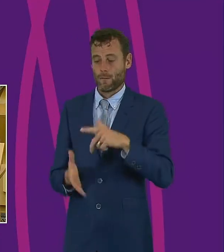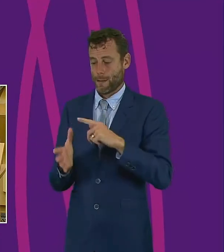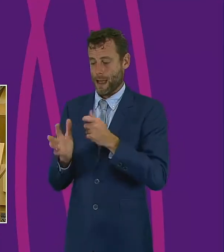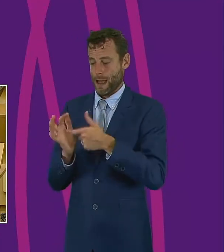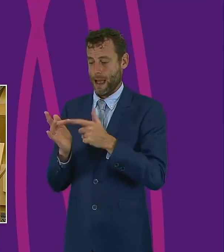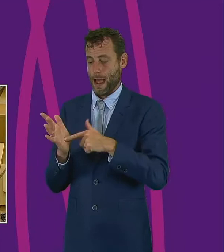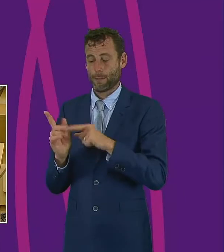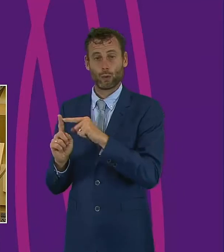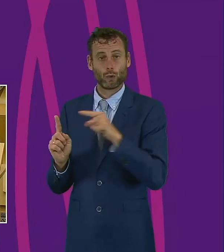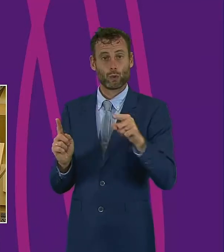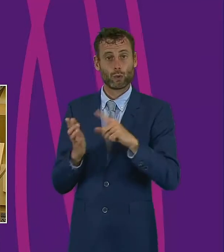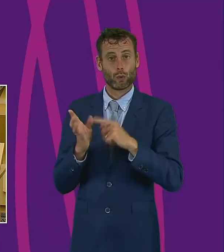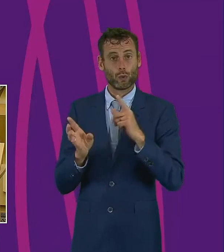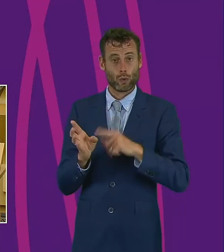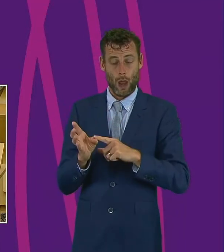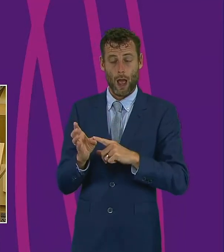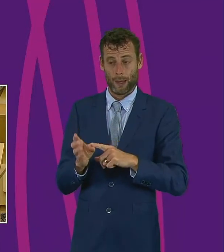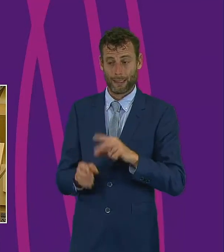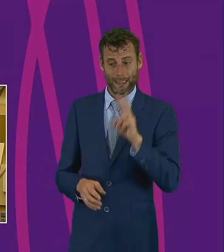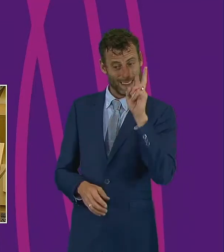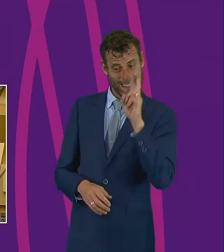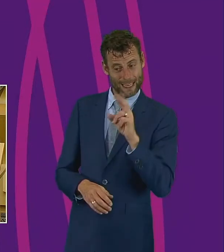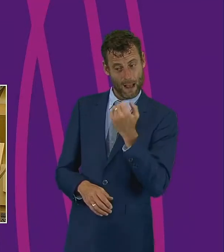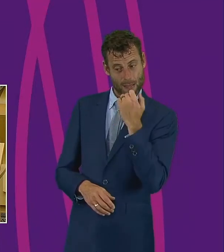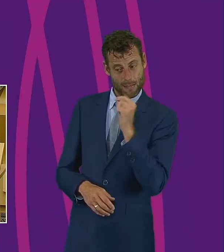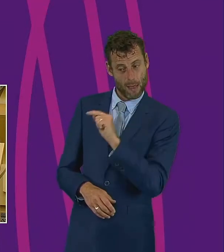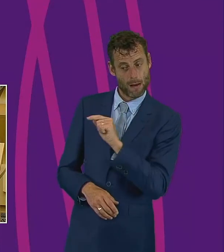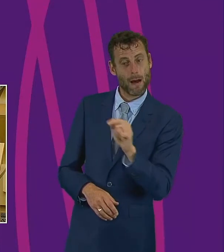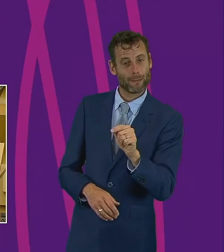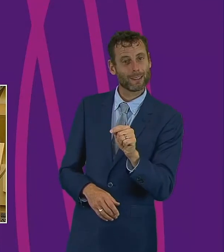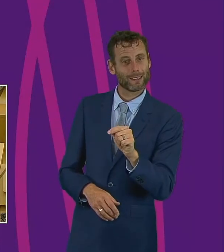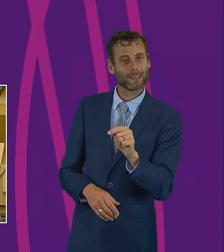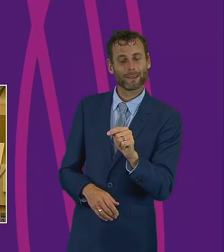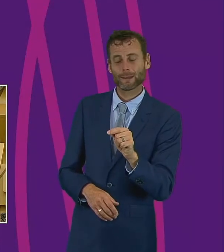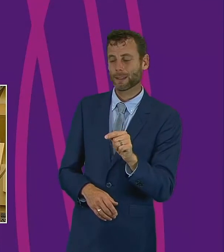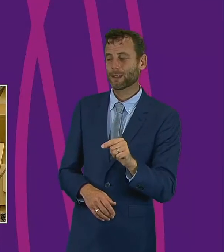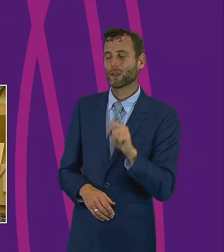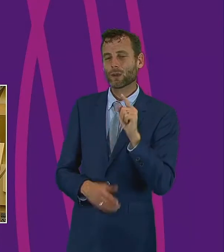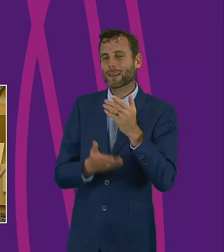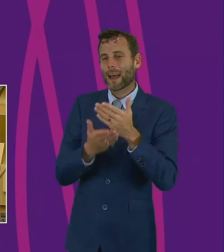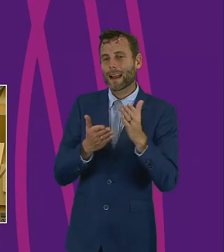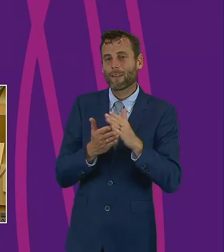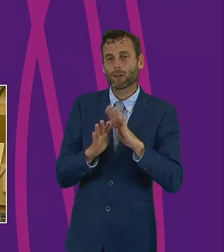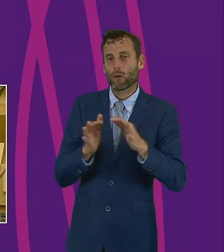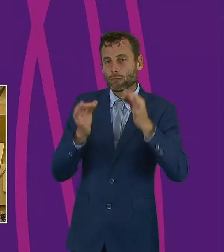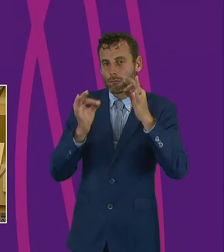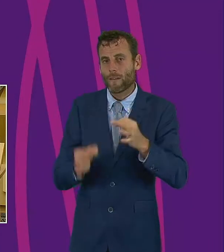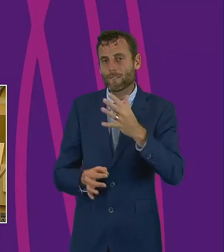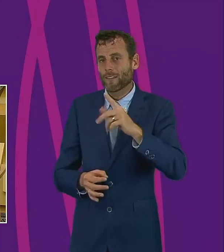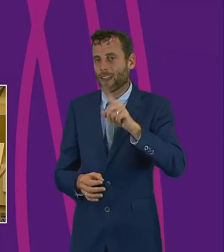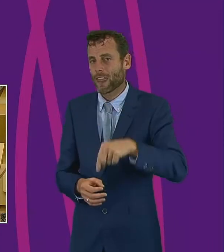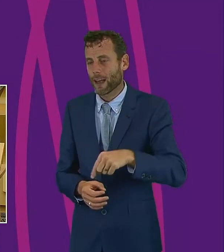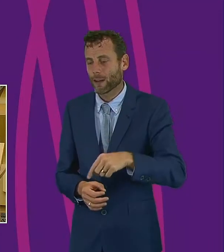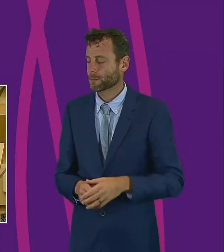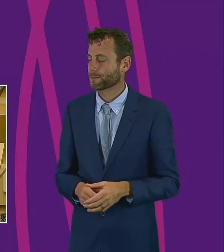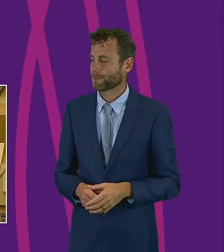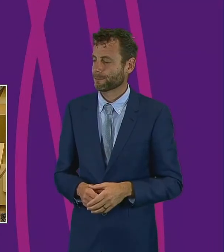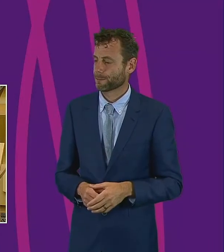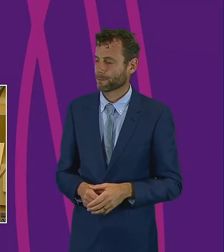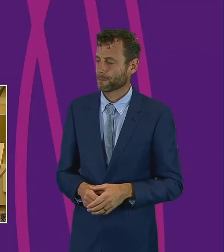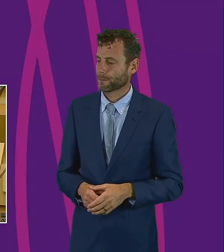which doesn't make them not serious, but I think it's an important clarification. Look, we have